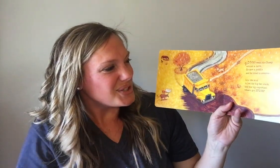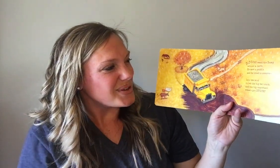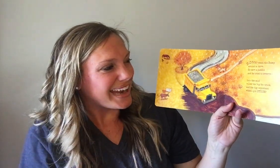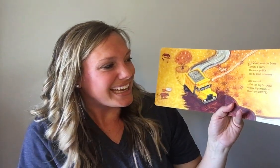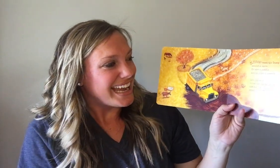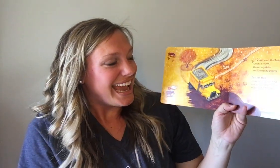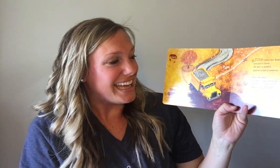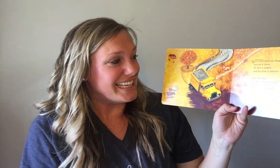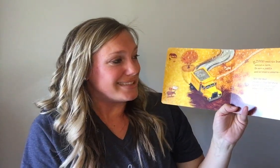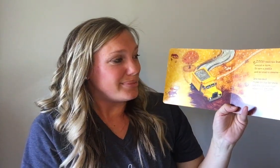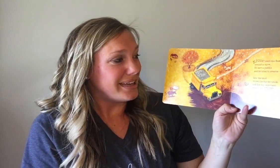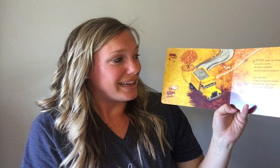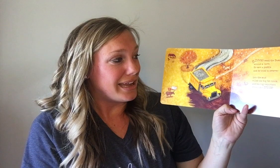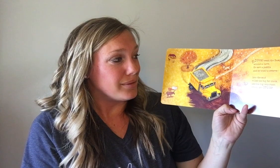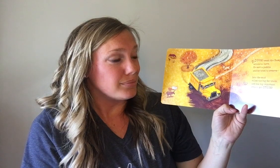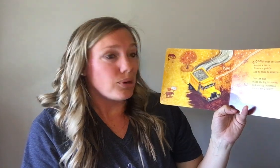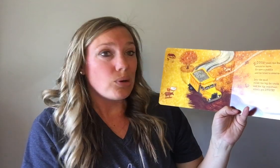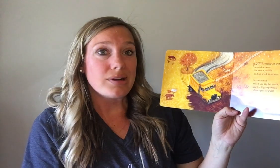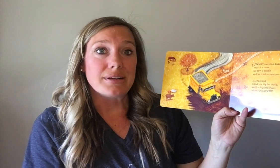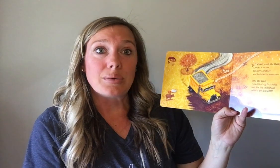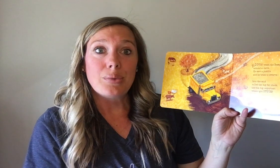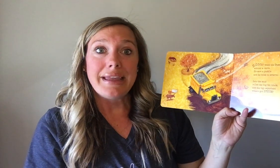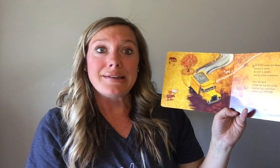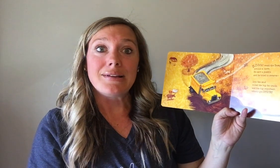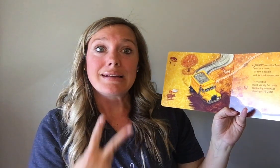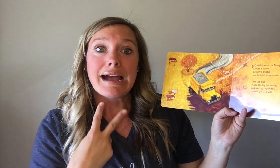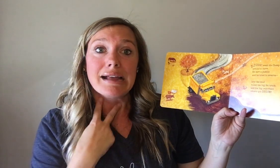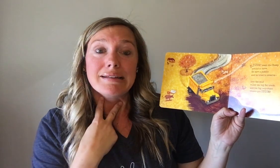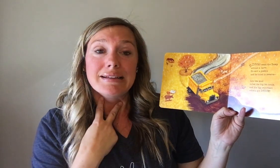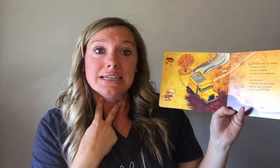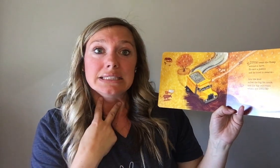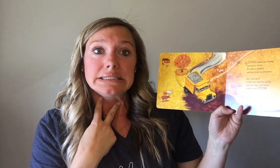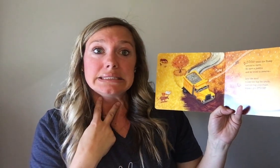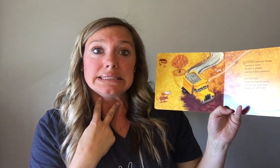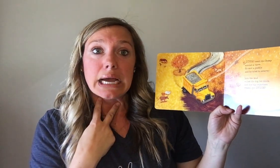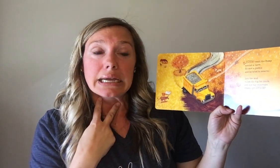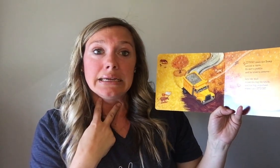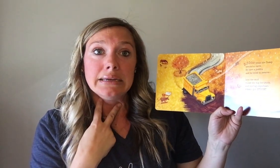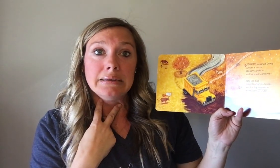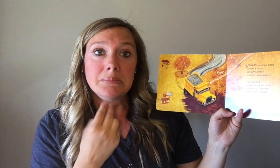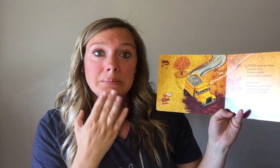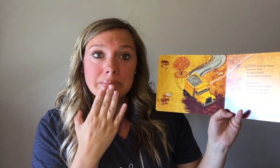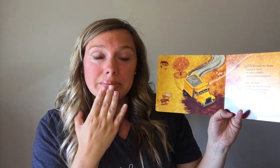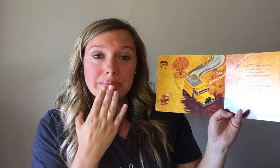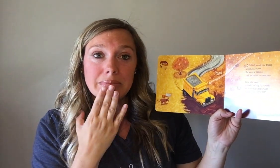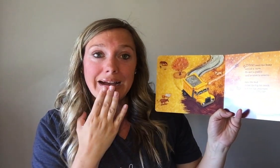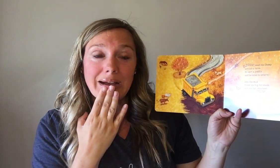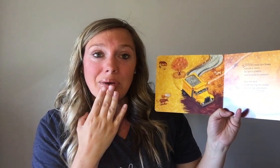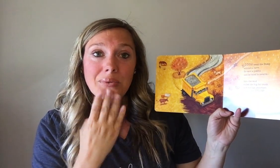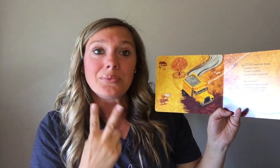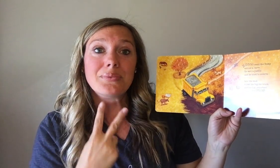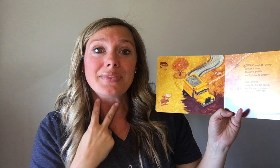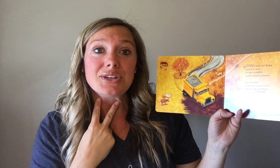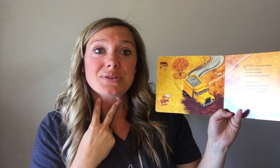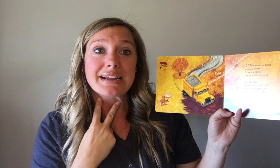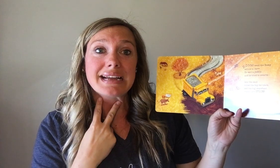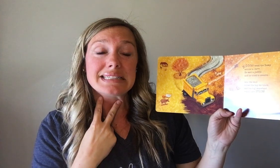truck and his big important wheel got stuck. Uh-oh, the truck got